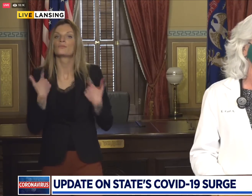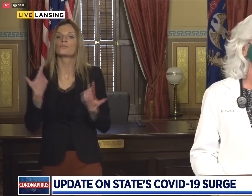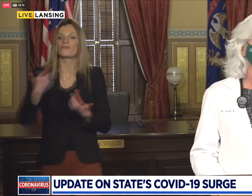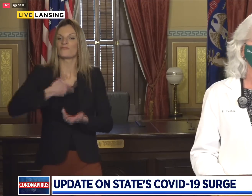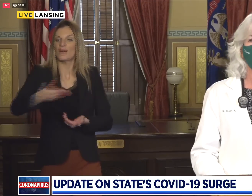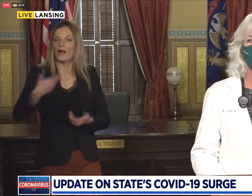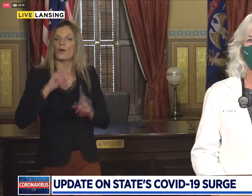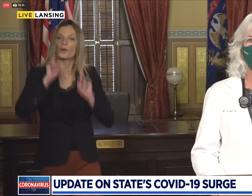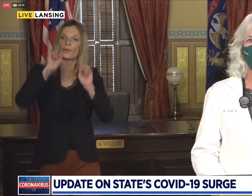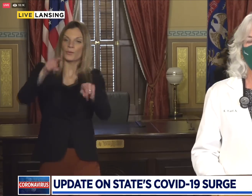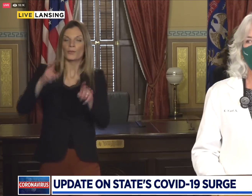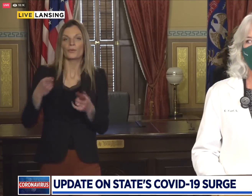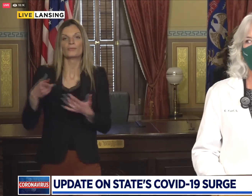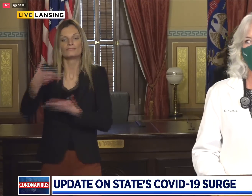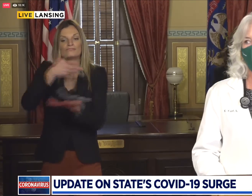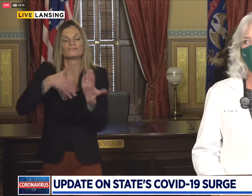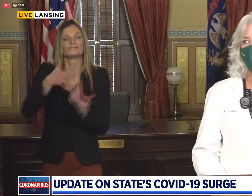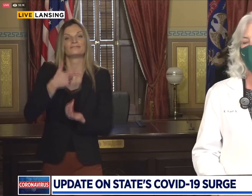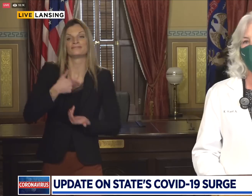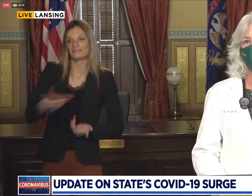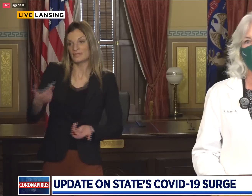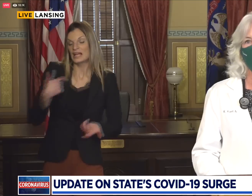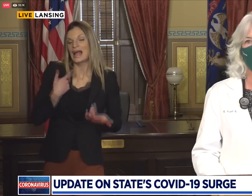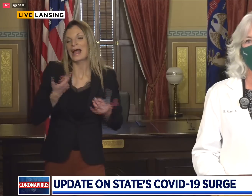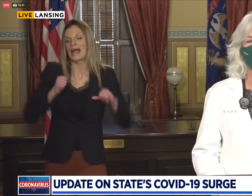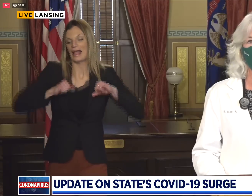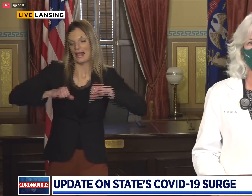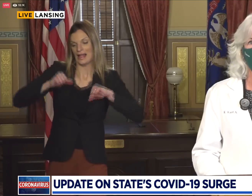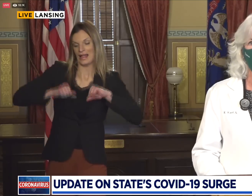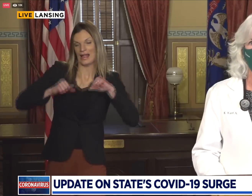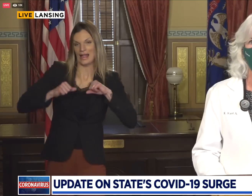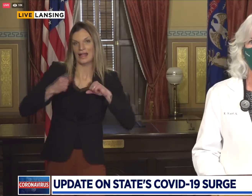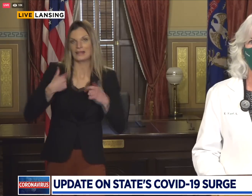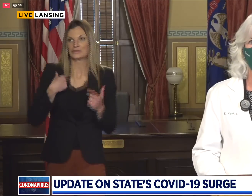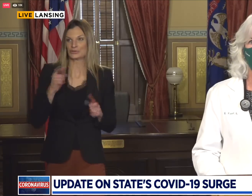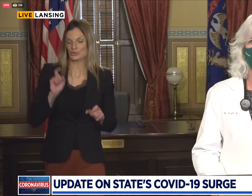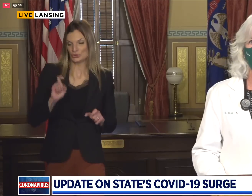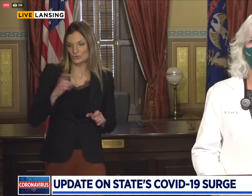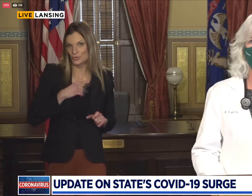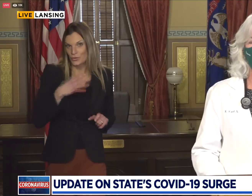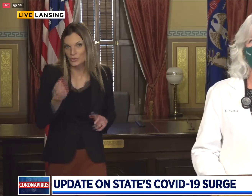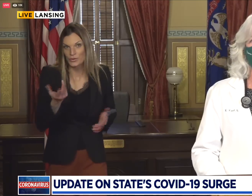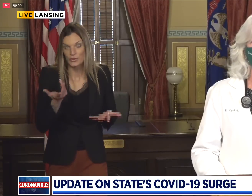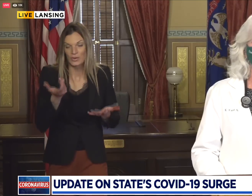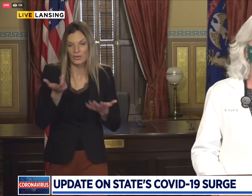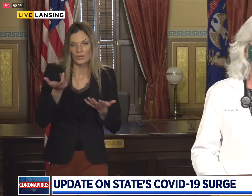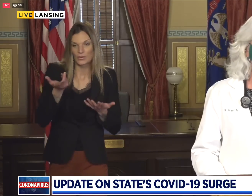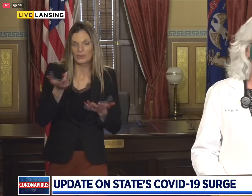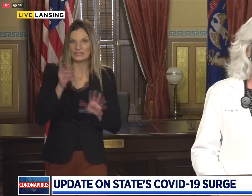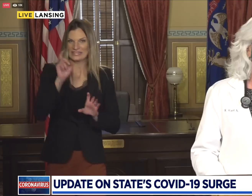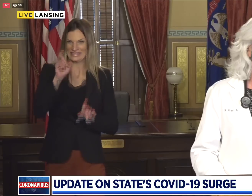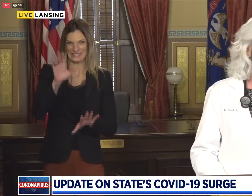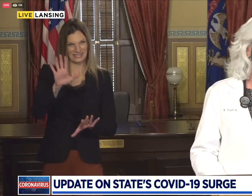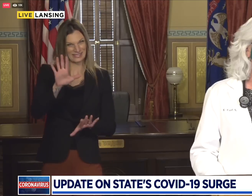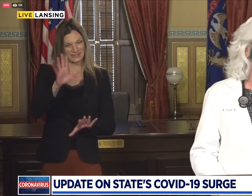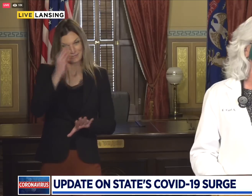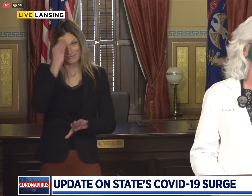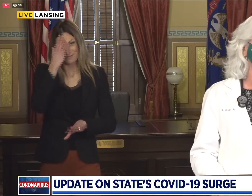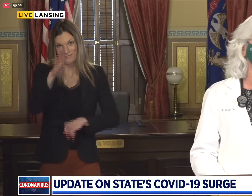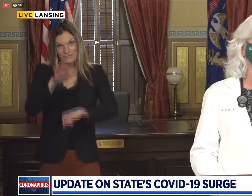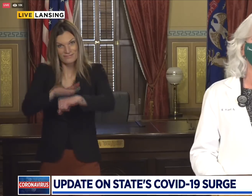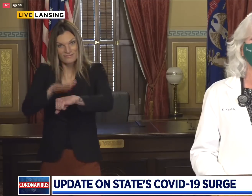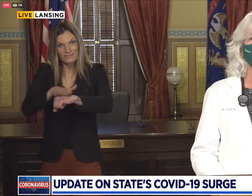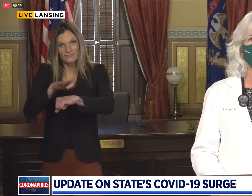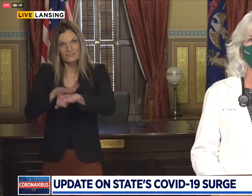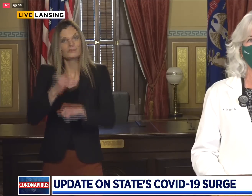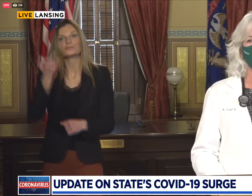gathering. The question isn't could I, the question is should I? We need to seriously think about the other people that we're going to